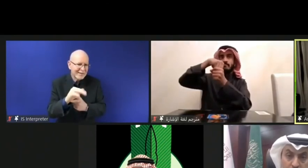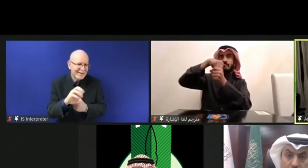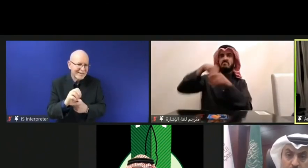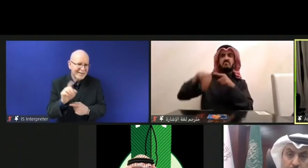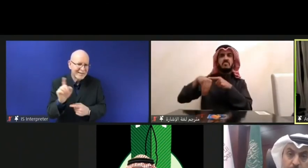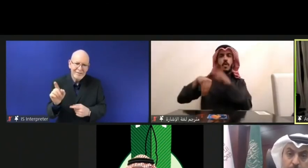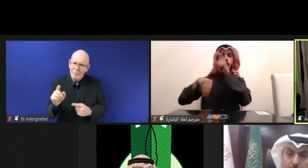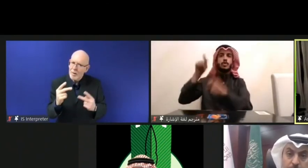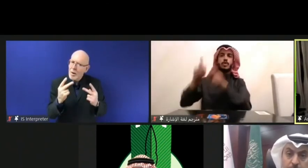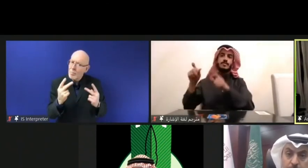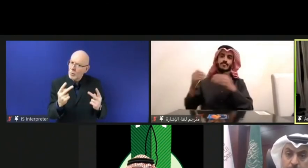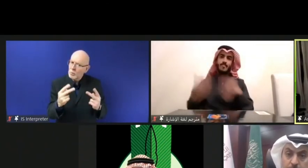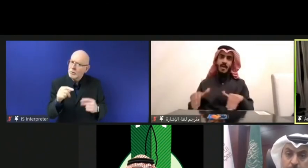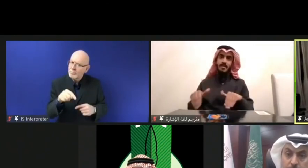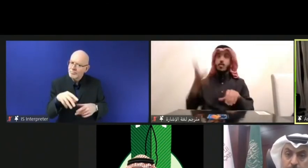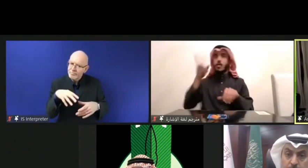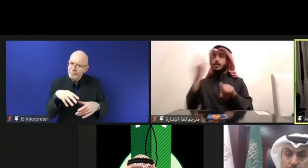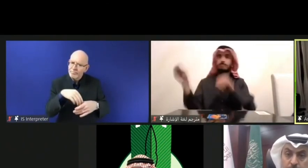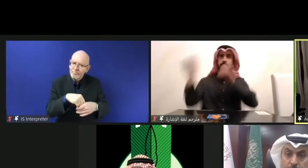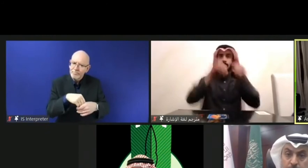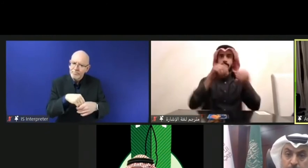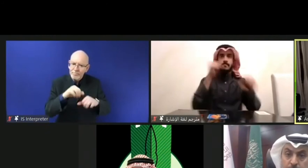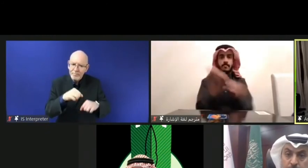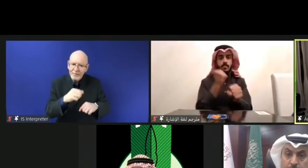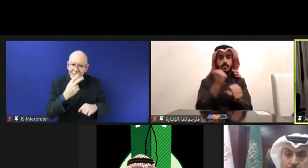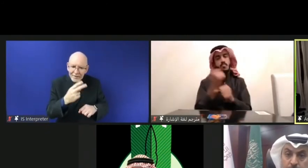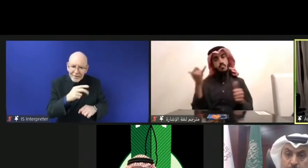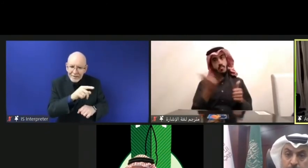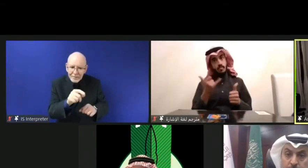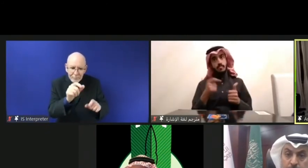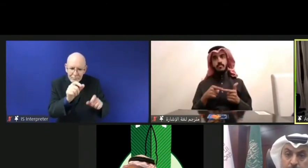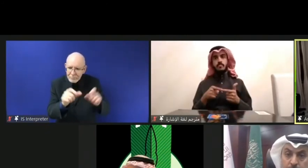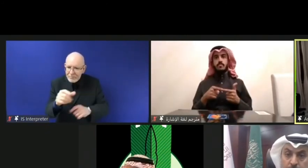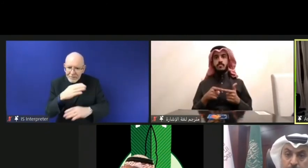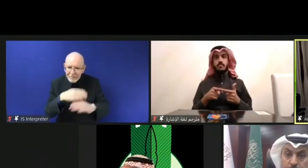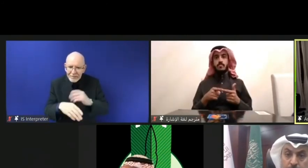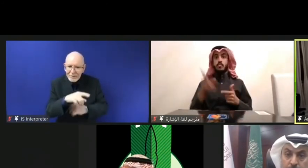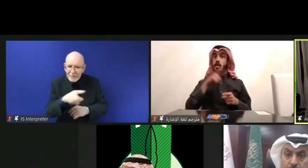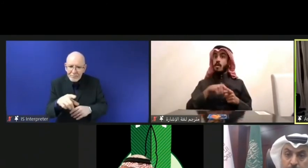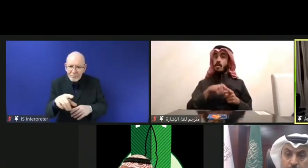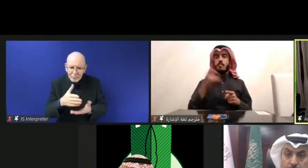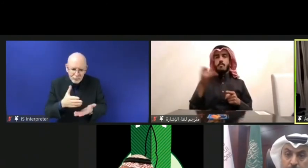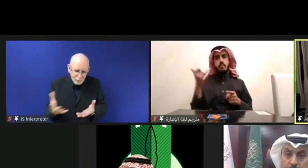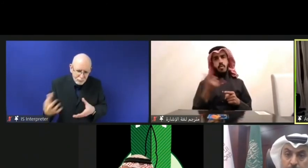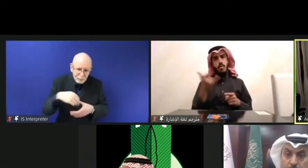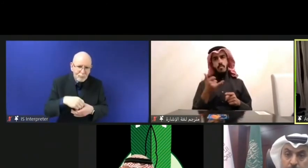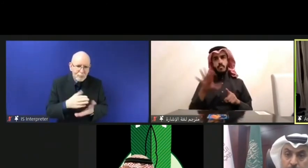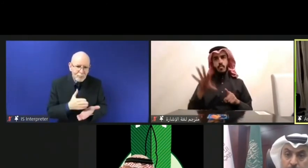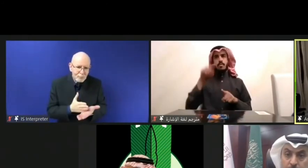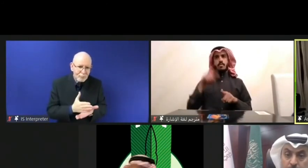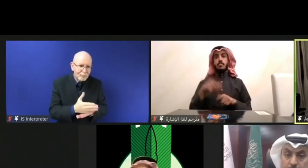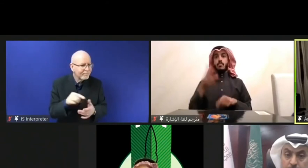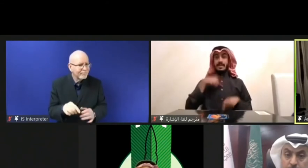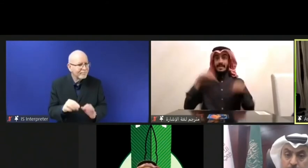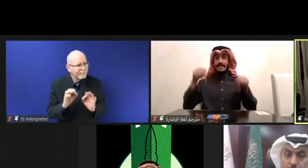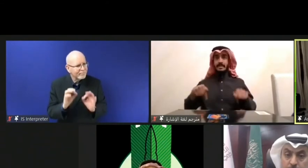disability throughout. And this is an extremely important point. So we are all meet together